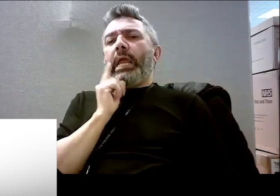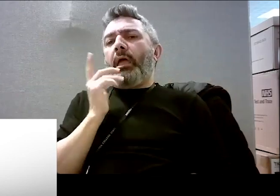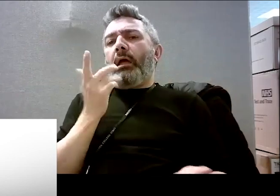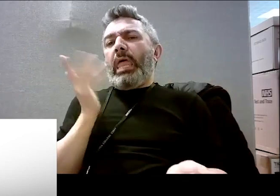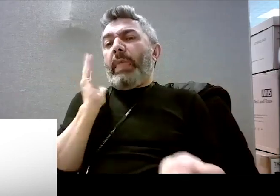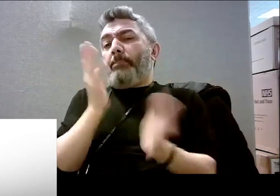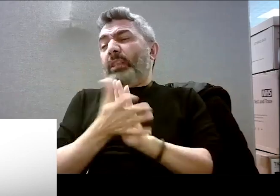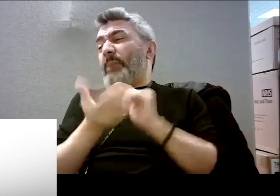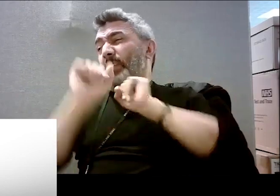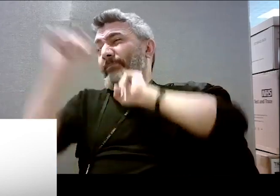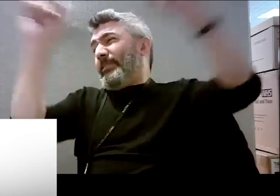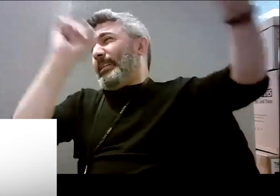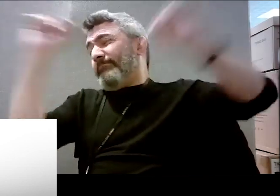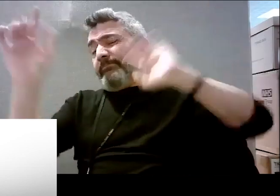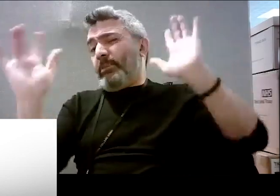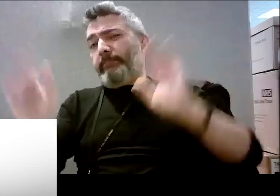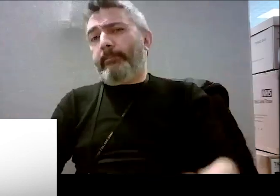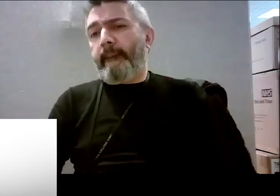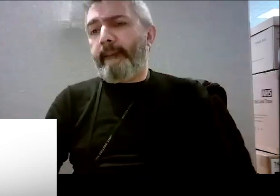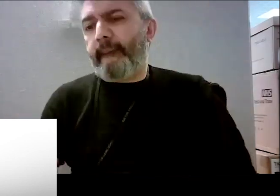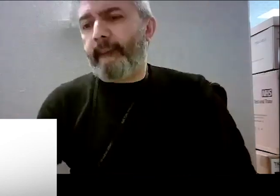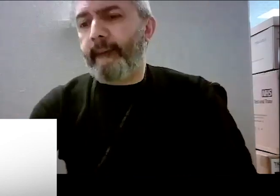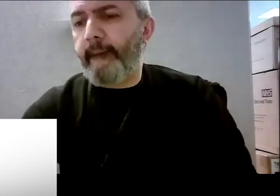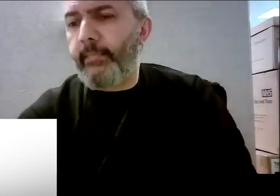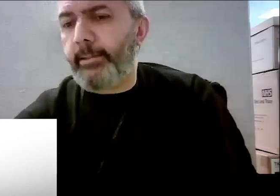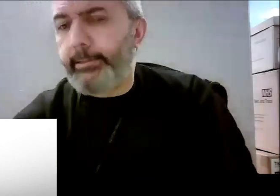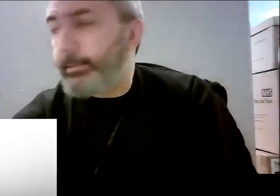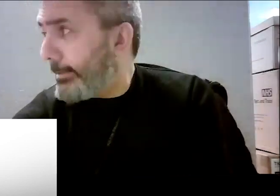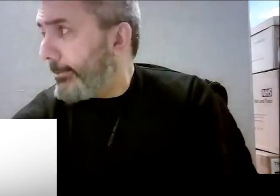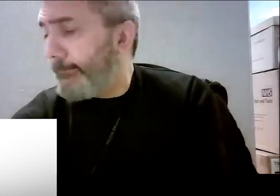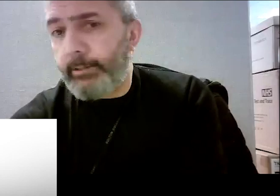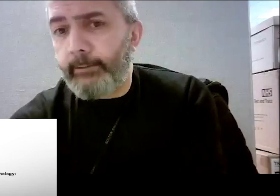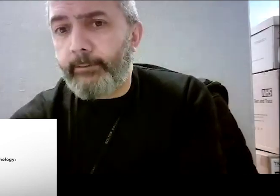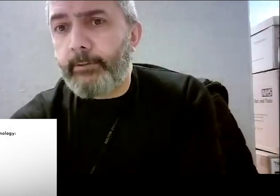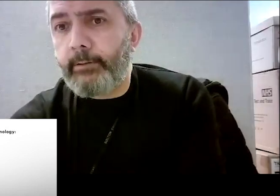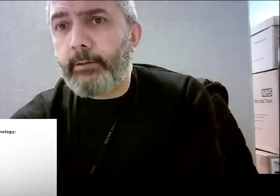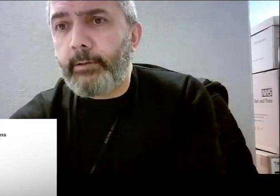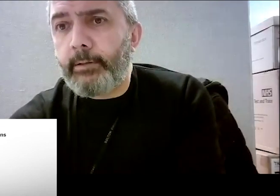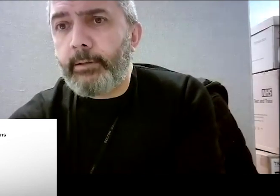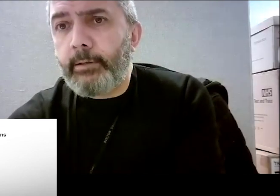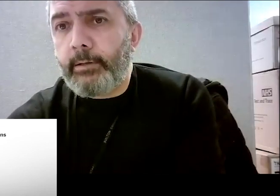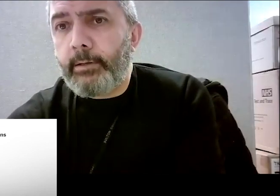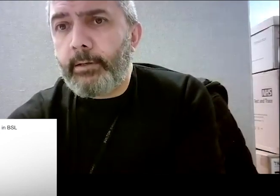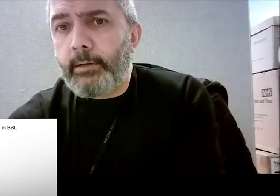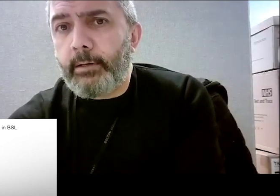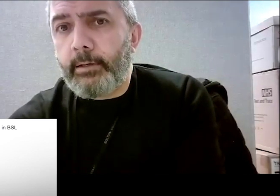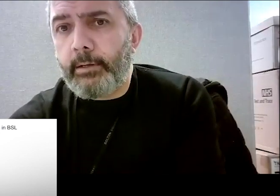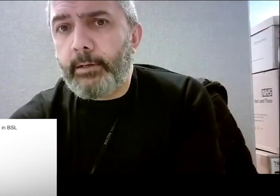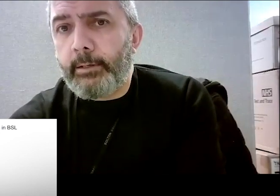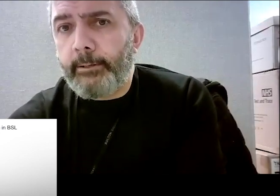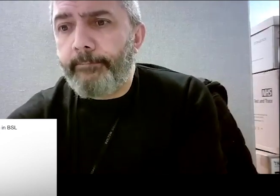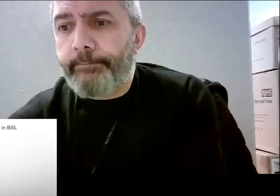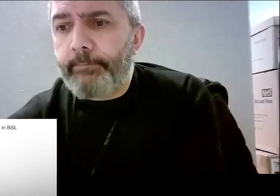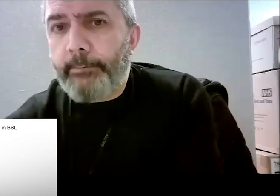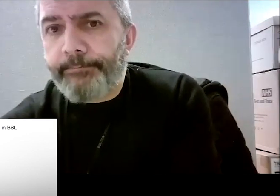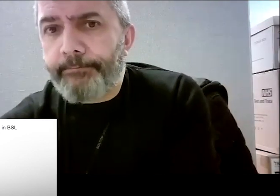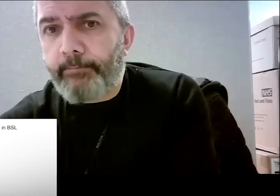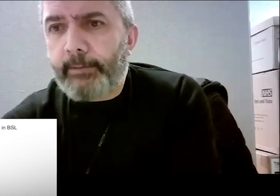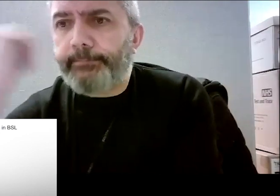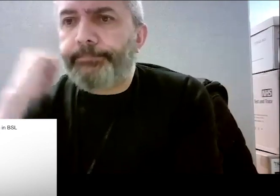I think it depends. I think most people use BSL prefer deaf. People who've lost their hearing might prefer hearing impaired,